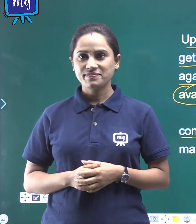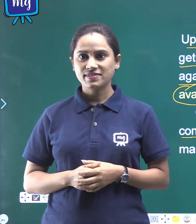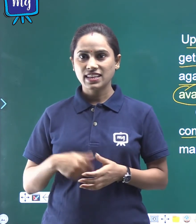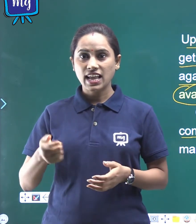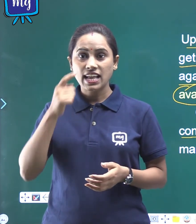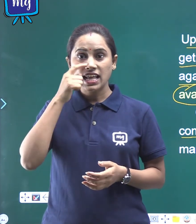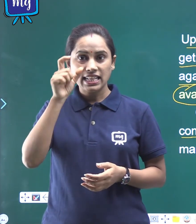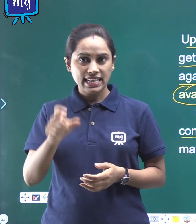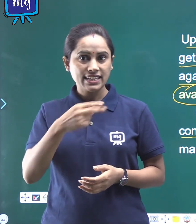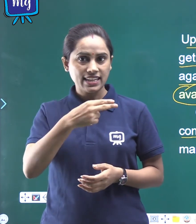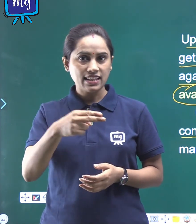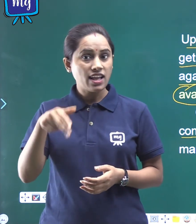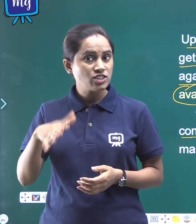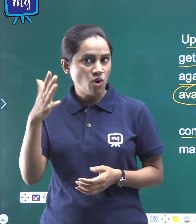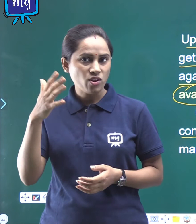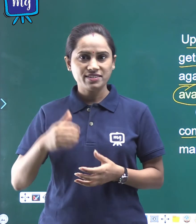that Ratna is not